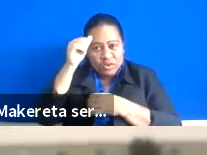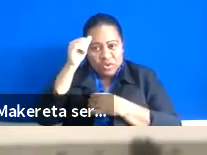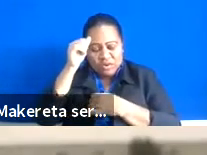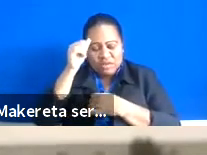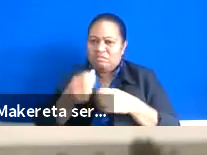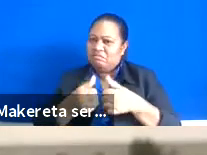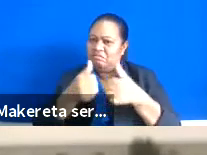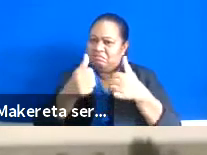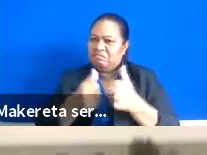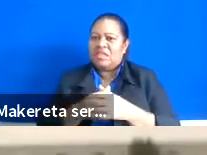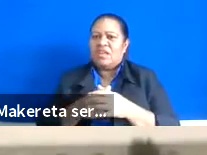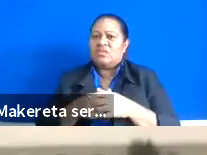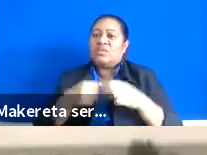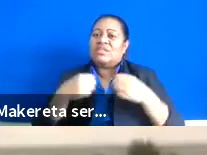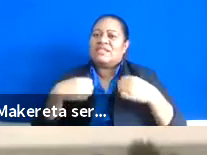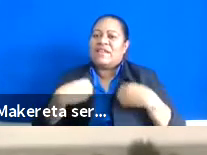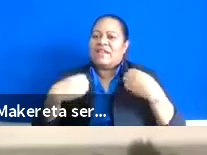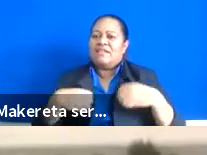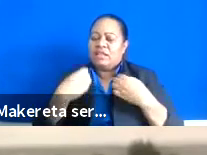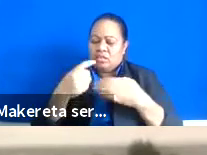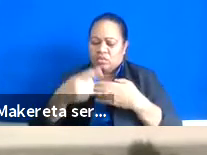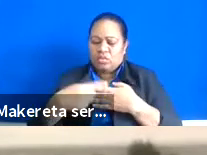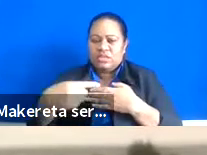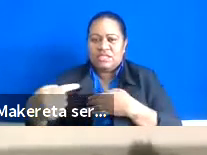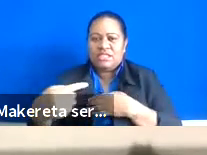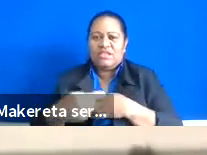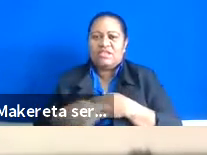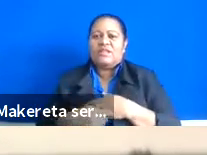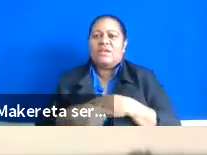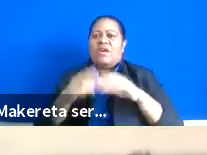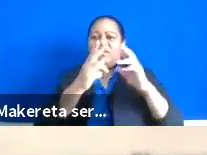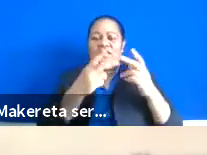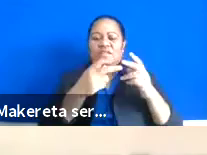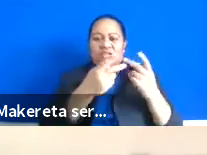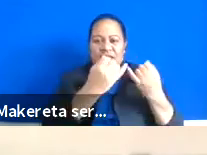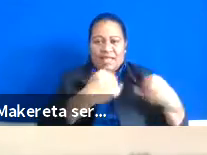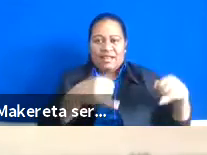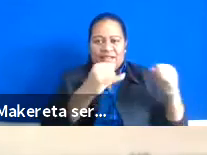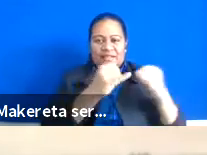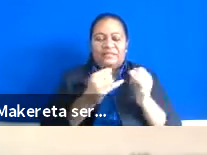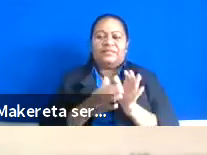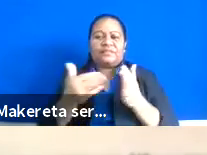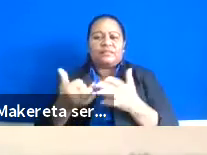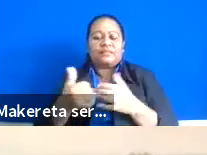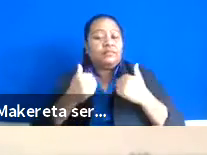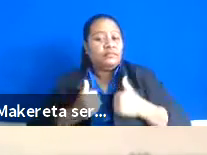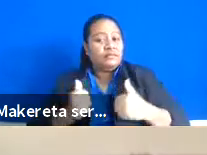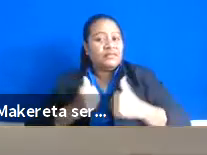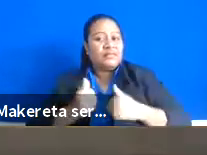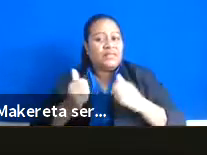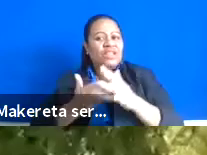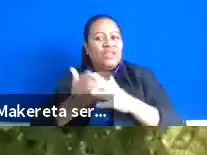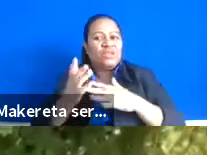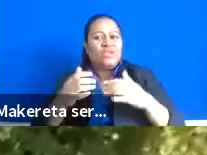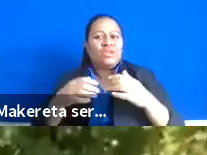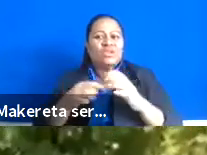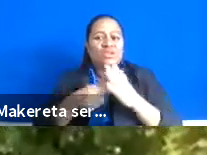survival and continuity of the finua. Therefore, its practice in Tuvalu is commendable.